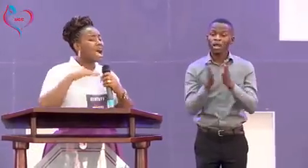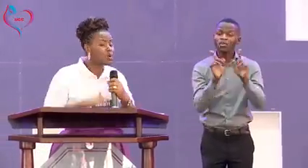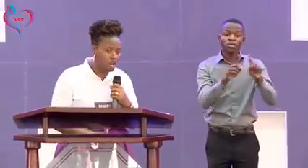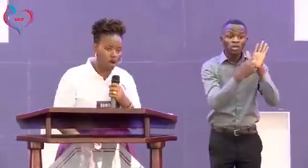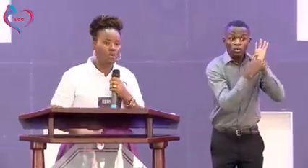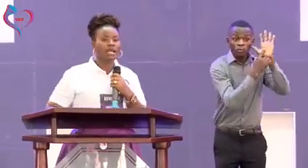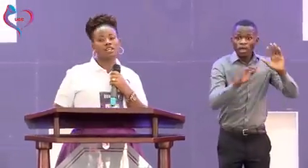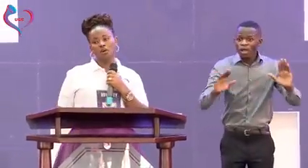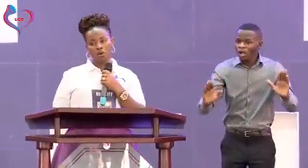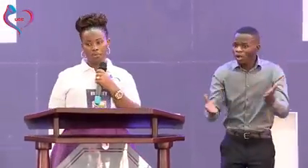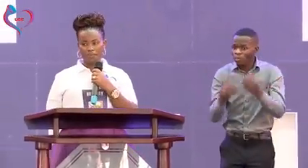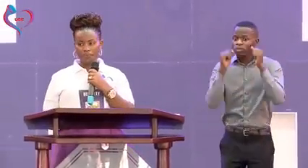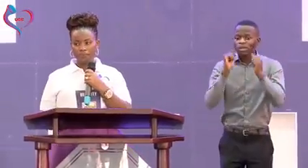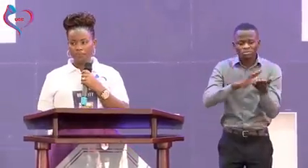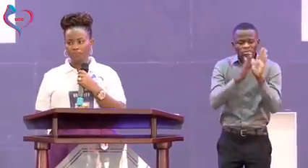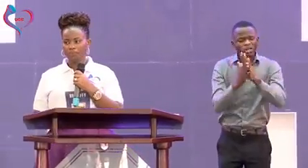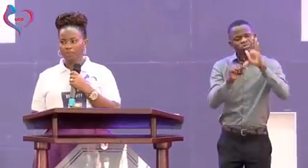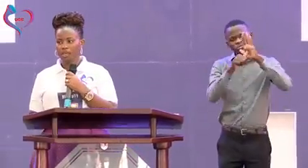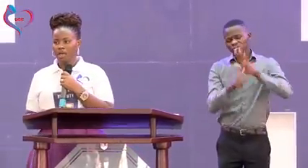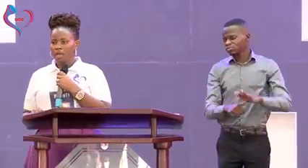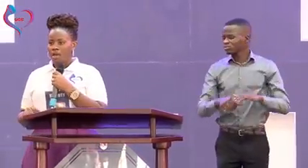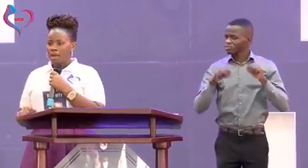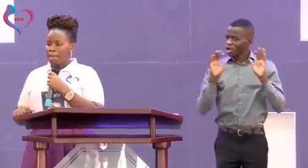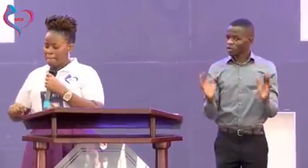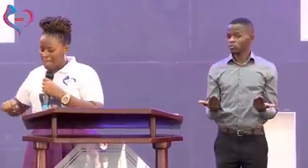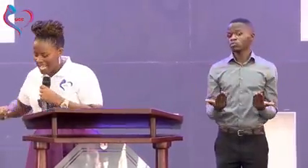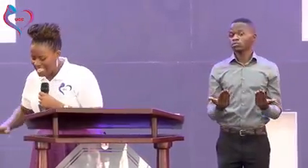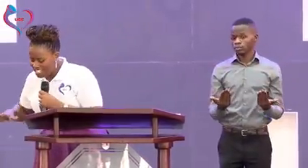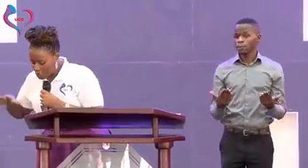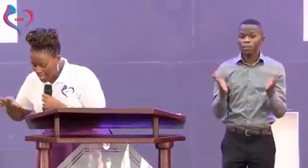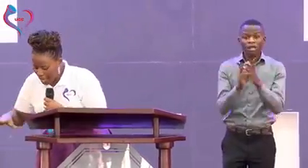showing us how low we can go. Much as